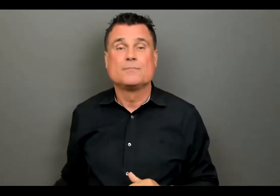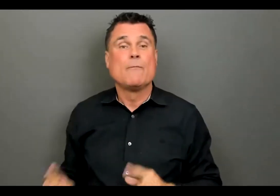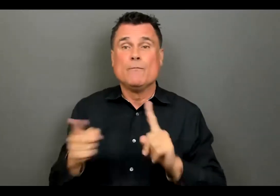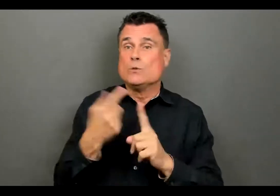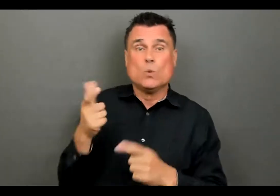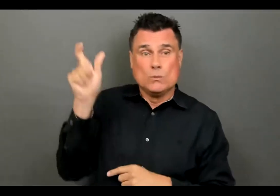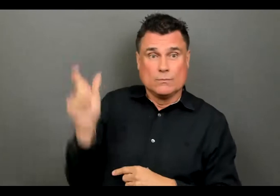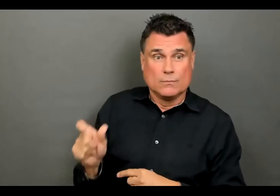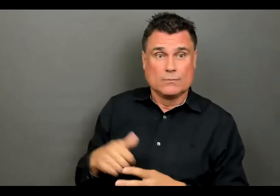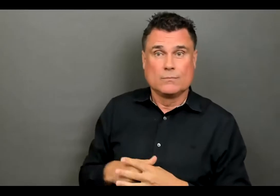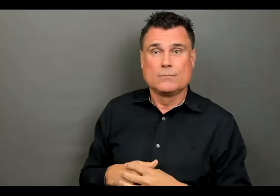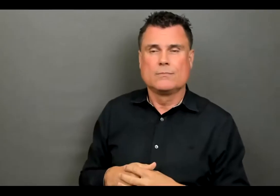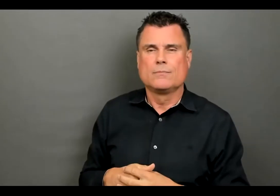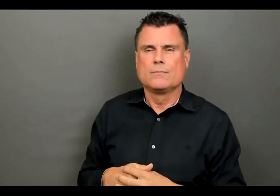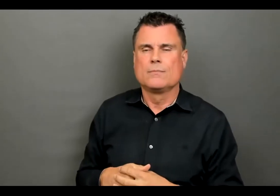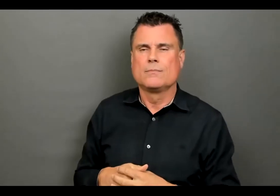from Ms. Usha